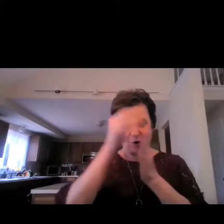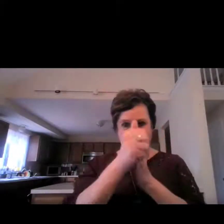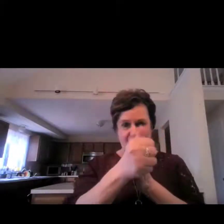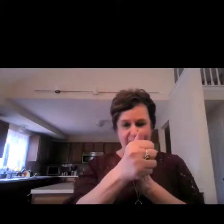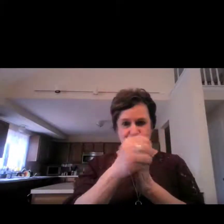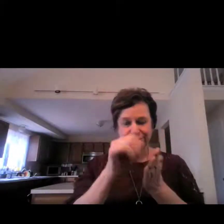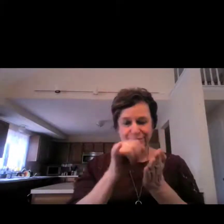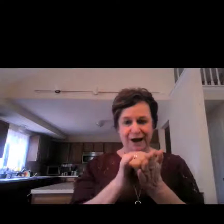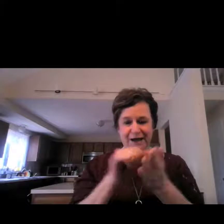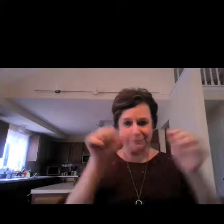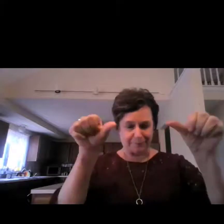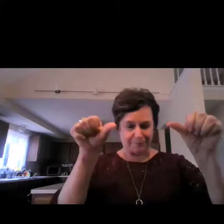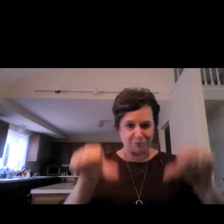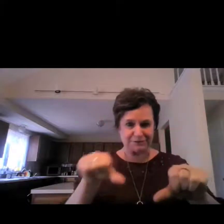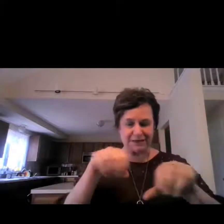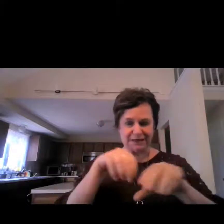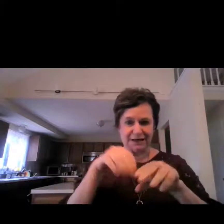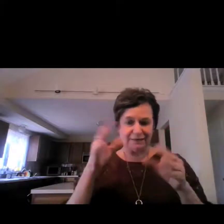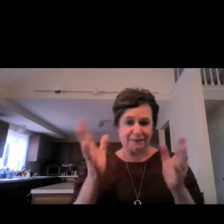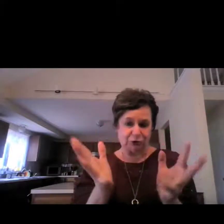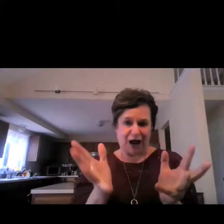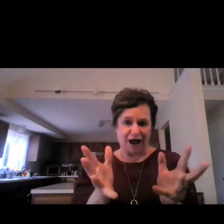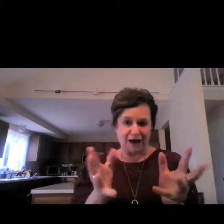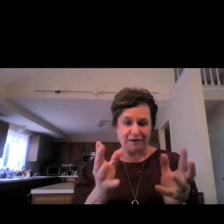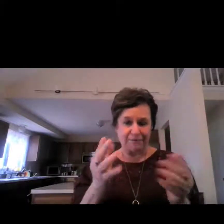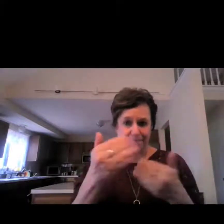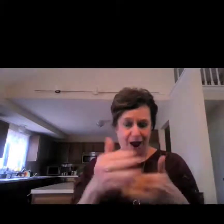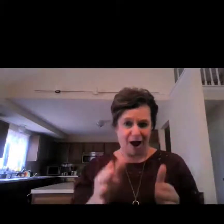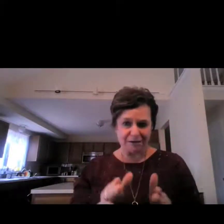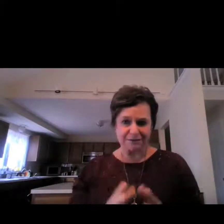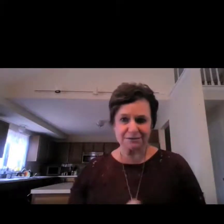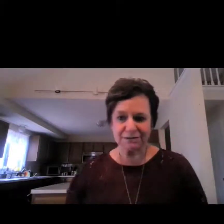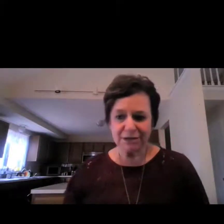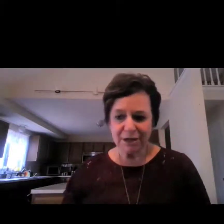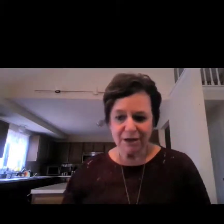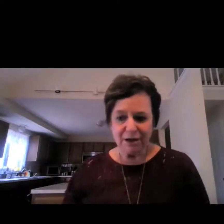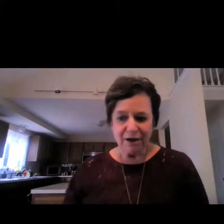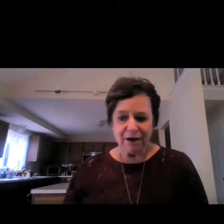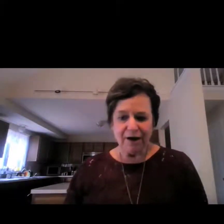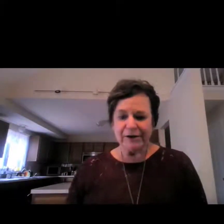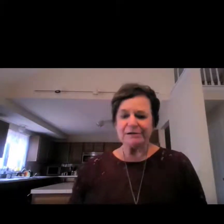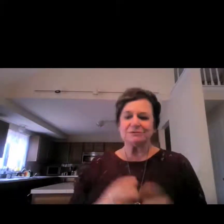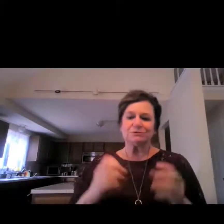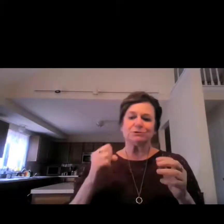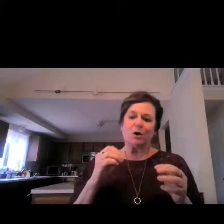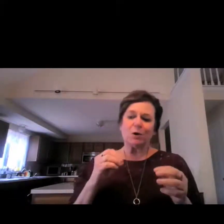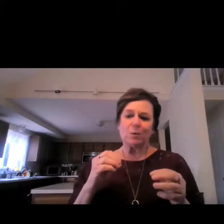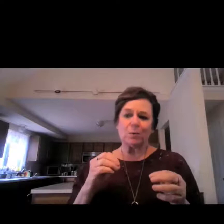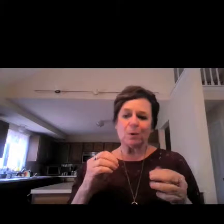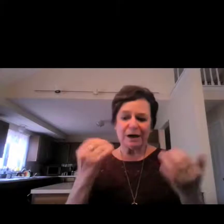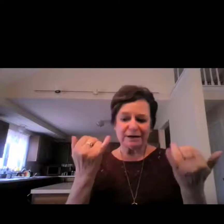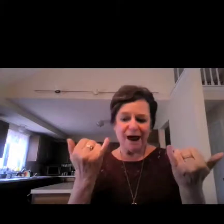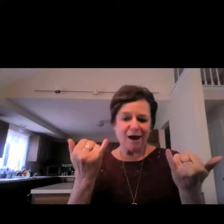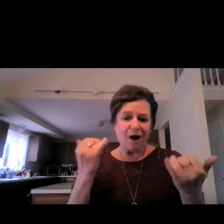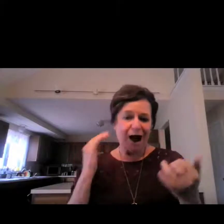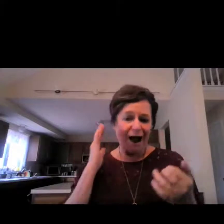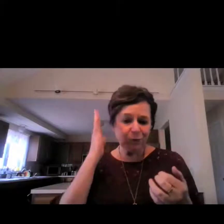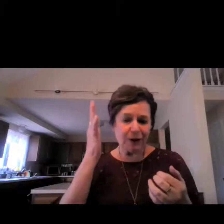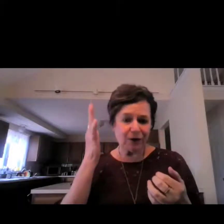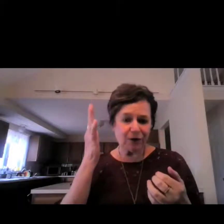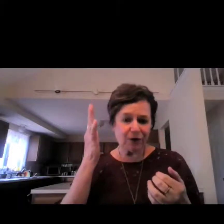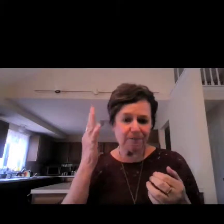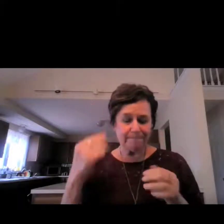You can also find these presentations online. They will be posted. We'll post the link in the chat as an attachment.